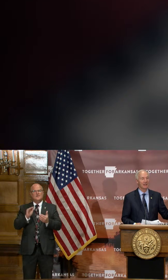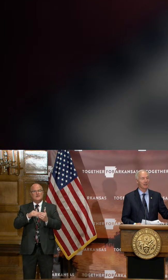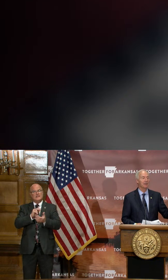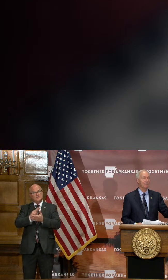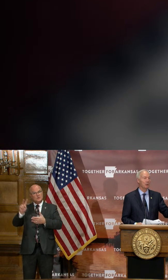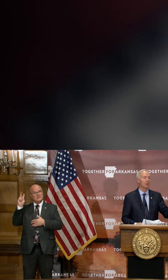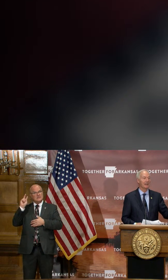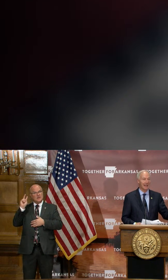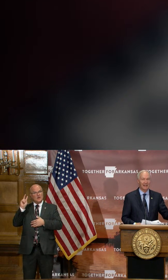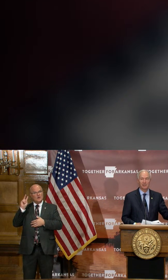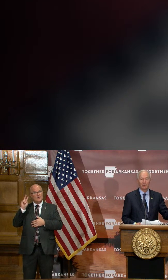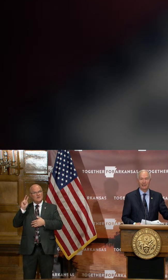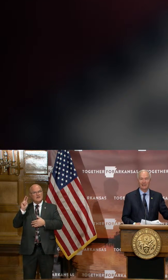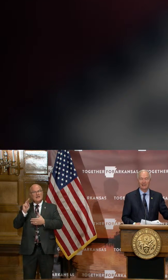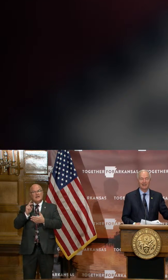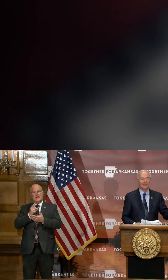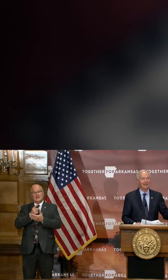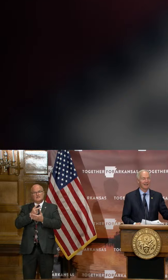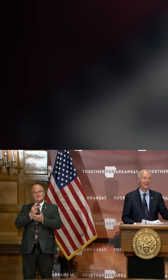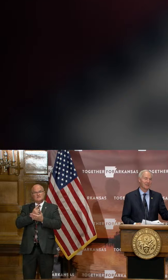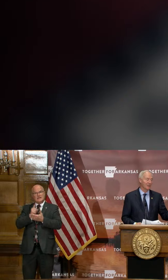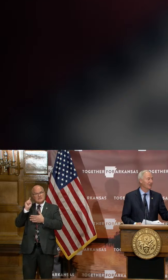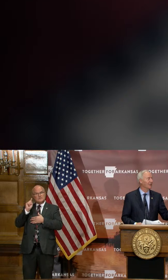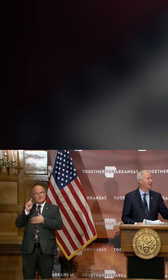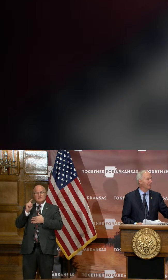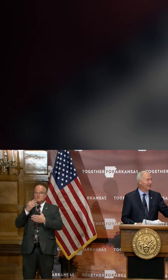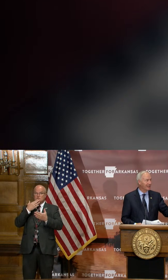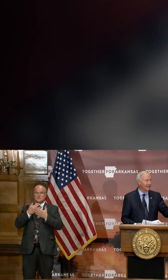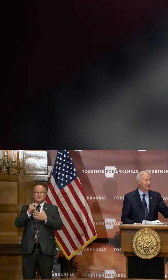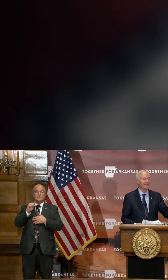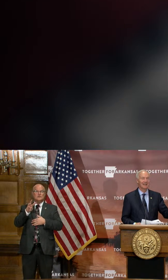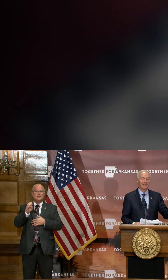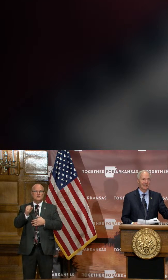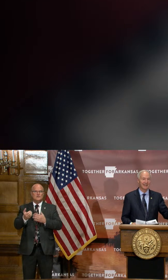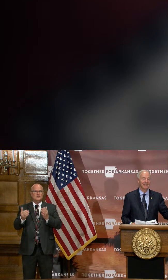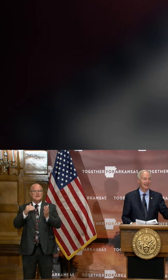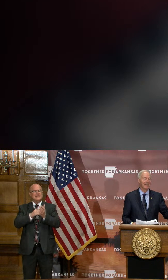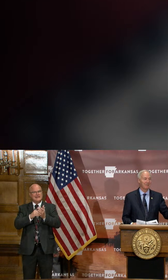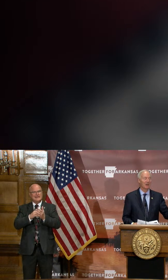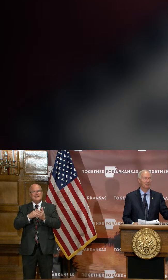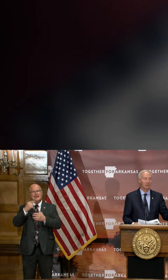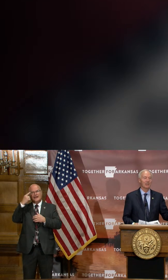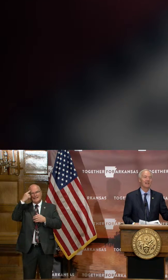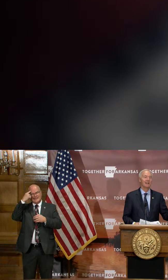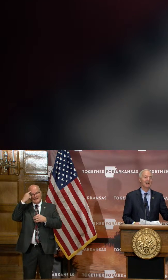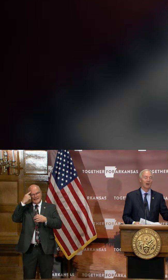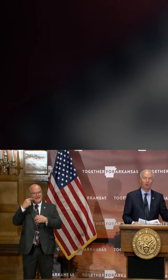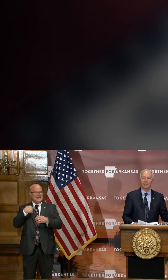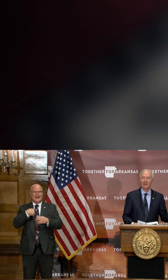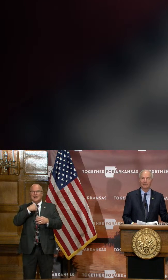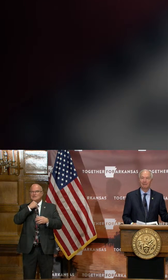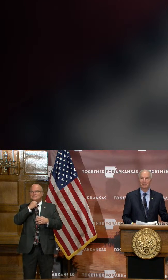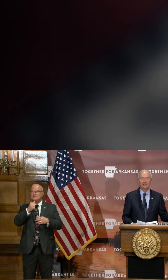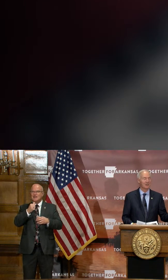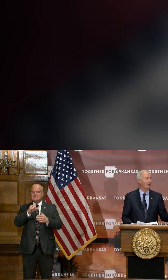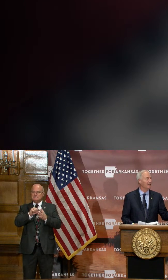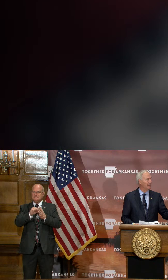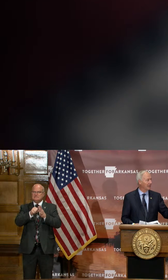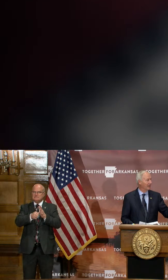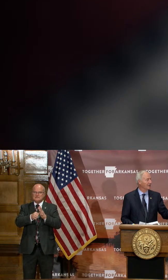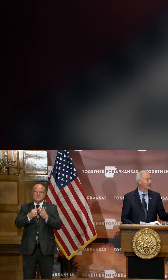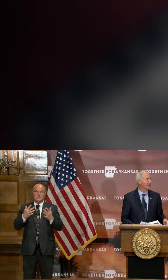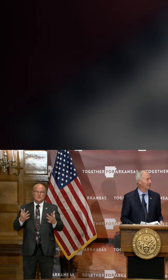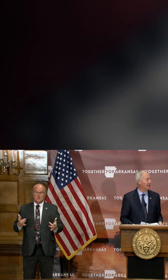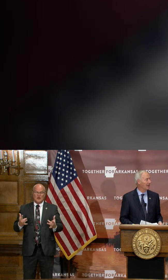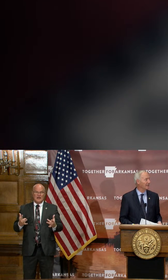2 weeks ago and fewer than last week. That's good news, but here again, I think I'm not going to put a whole lot of emphasis on